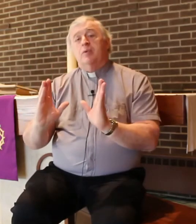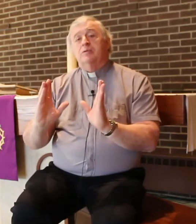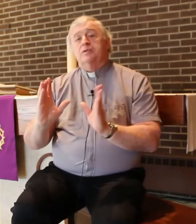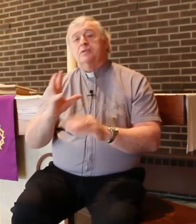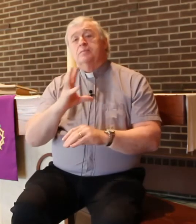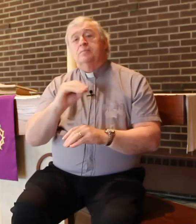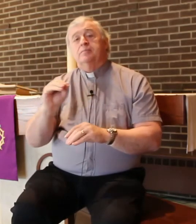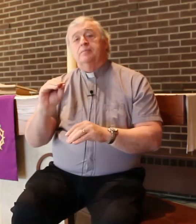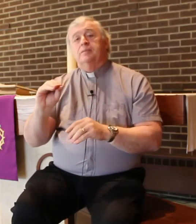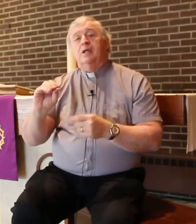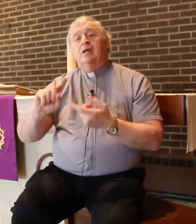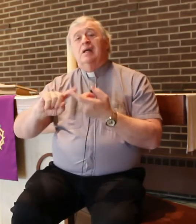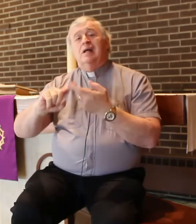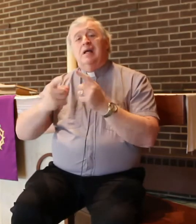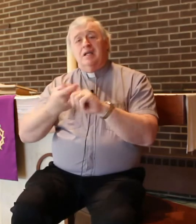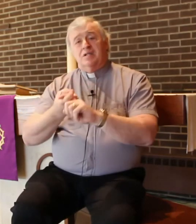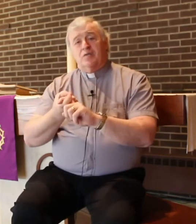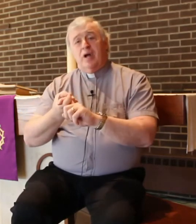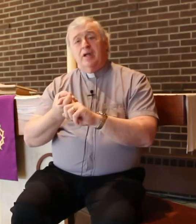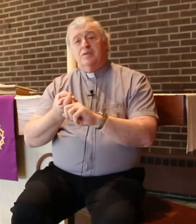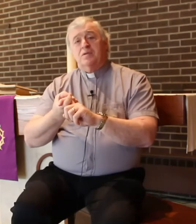disciples and his friends